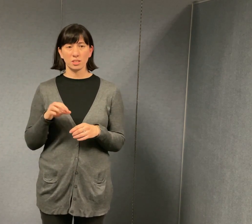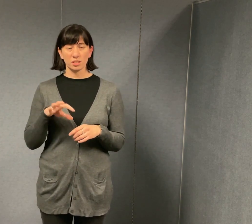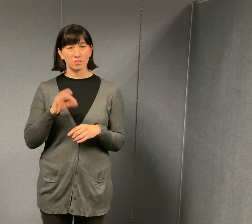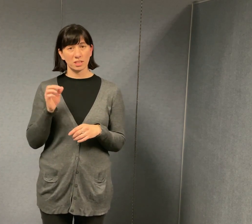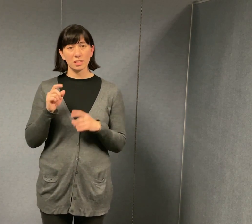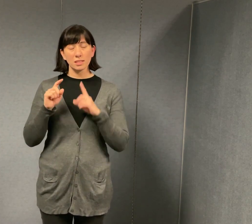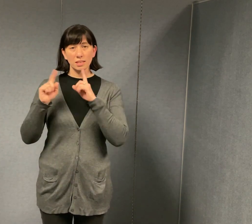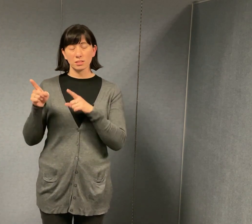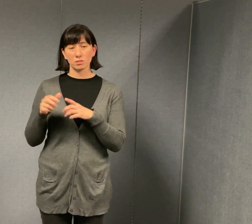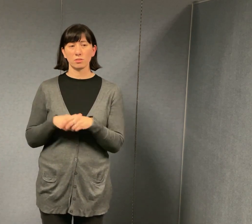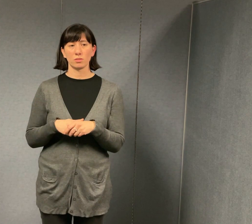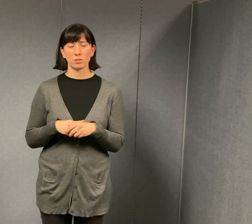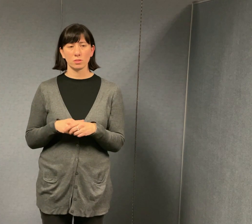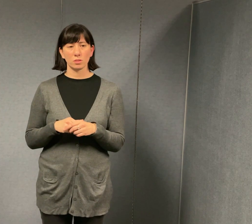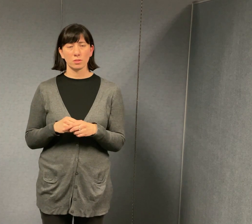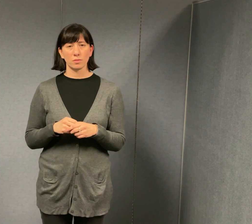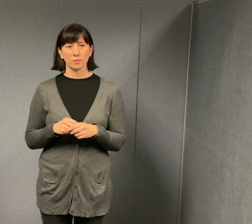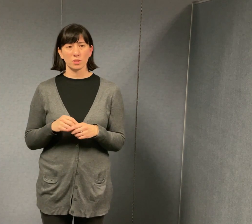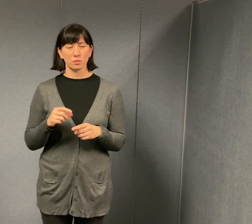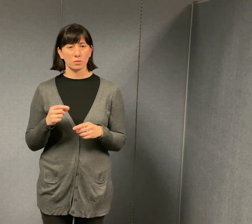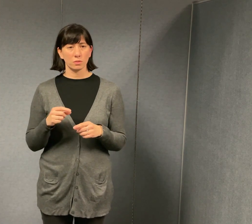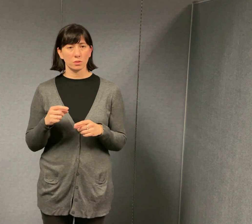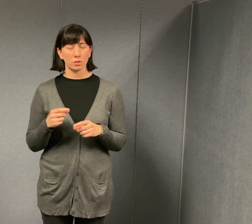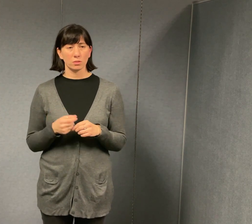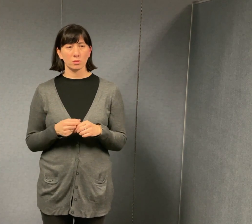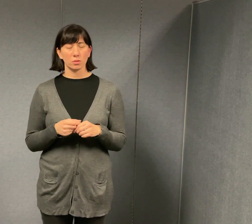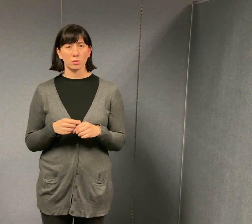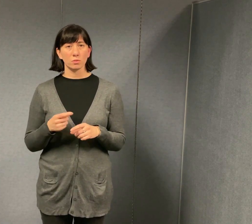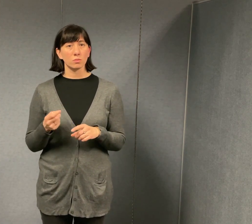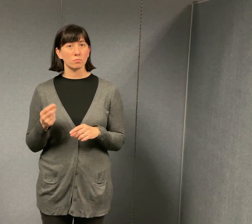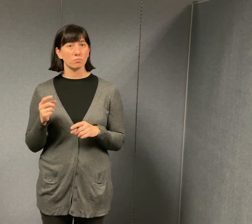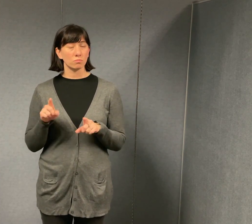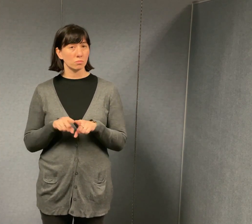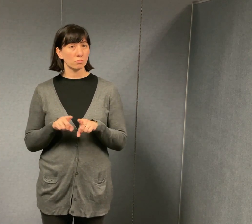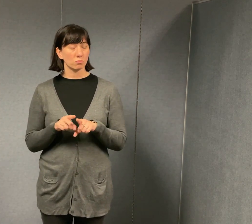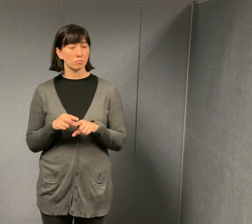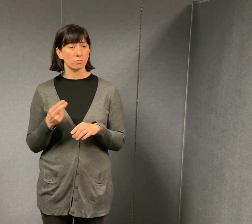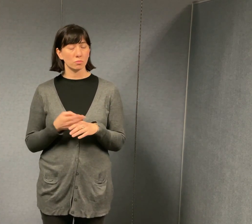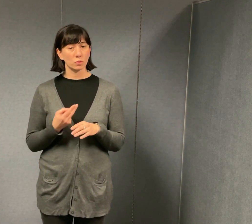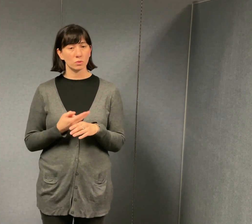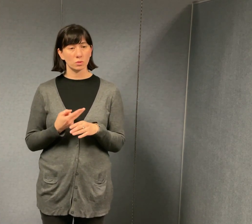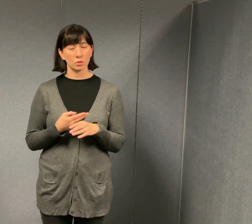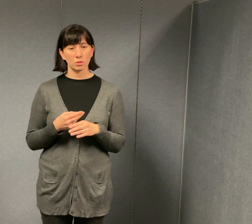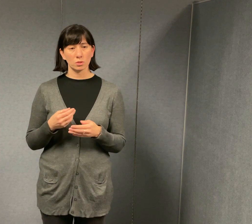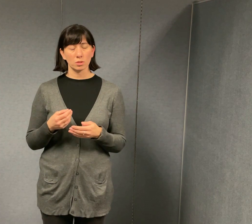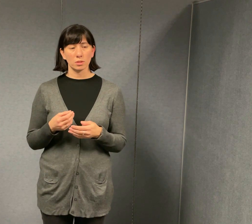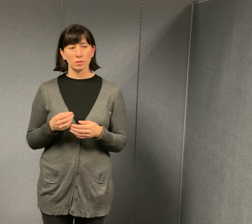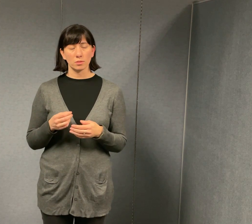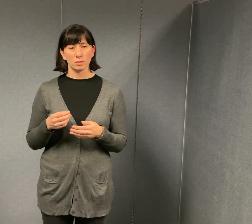be using the new formulas that we learned yesterday about how to find the volume of